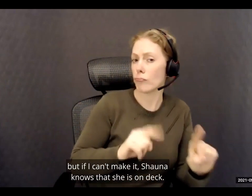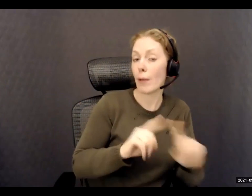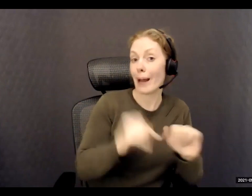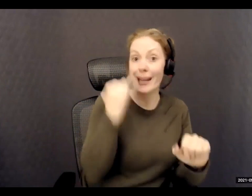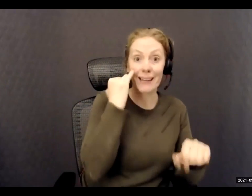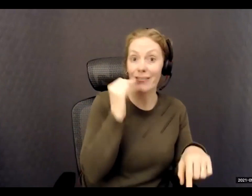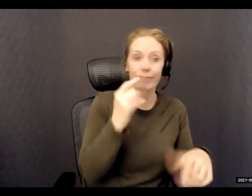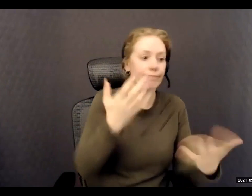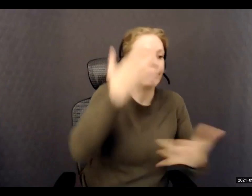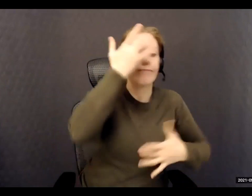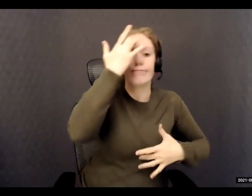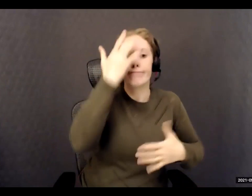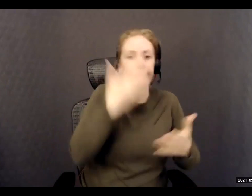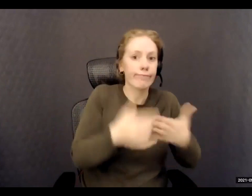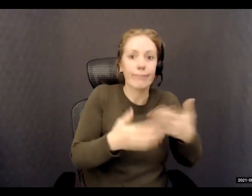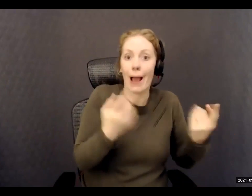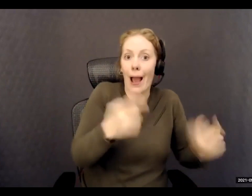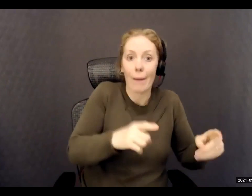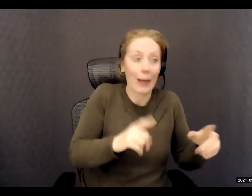deck.